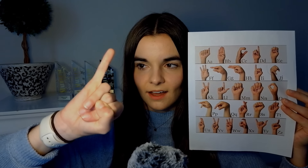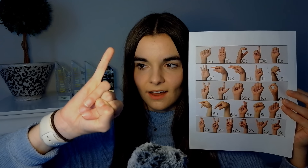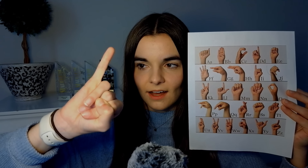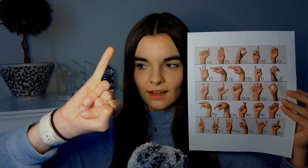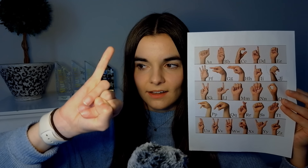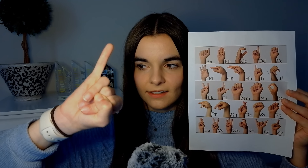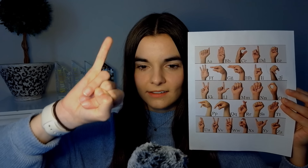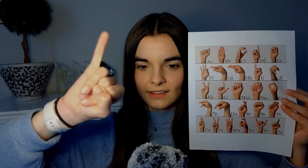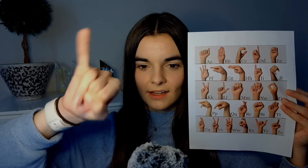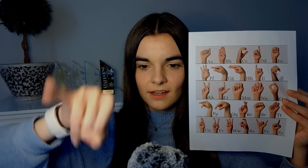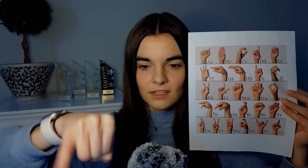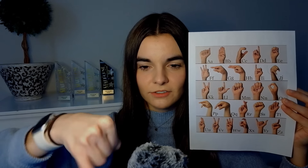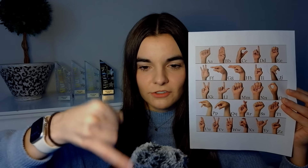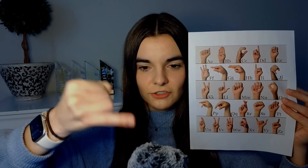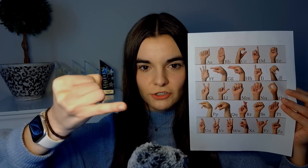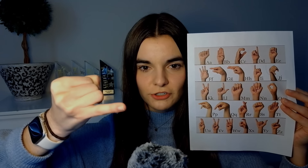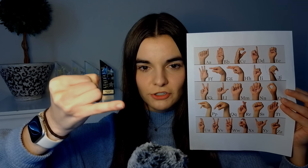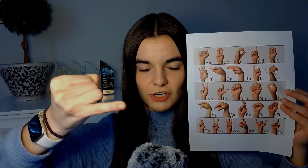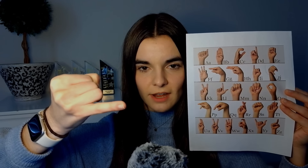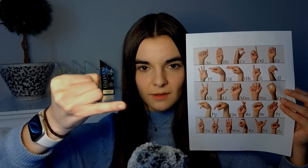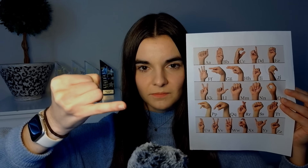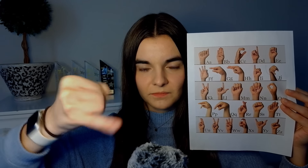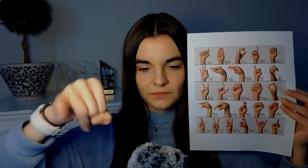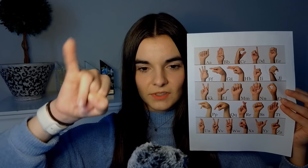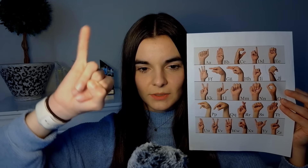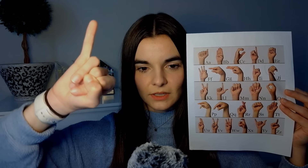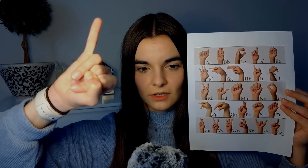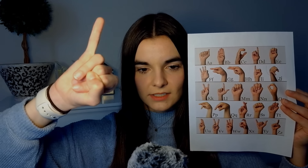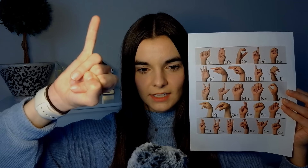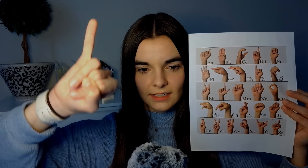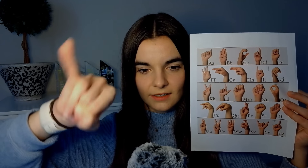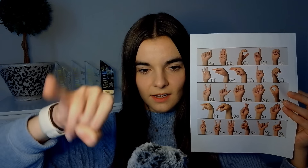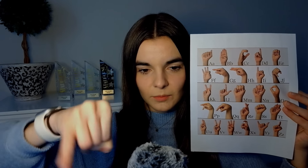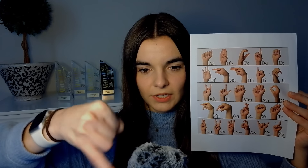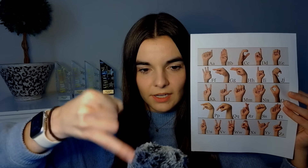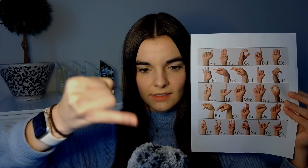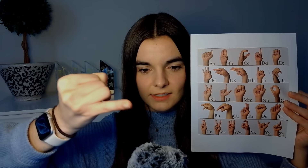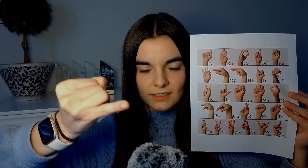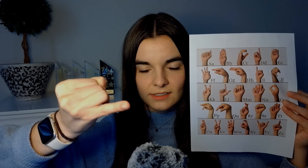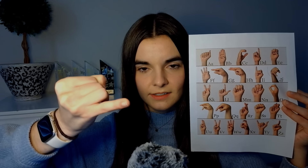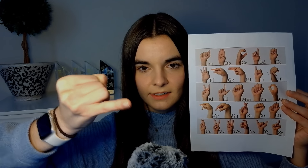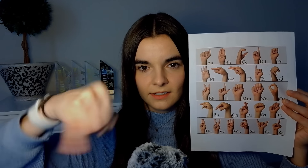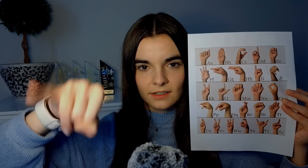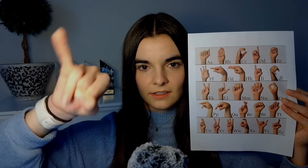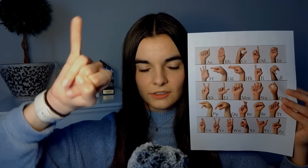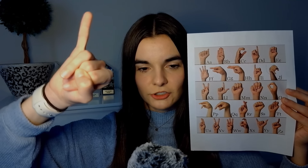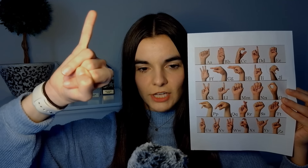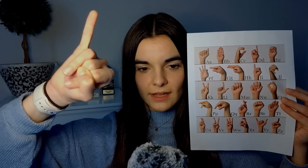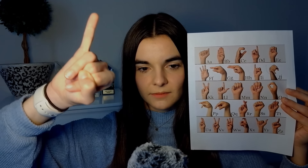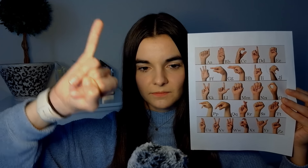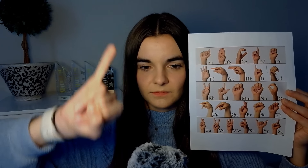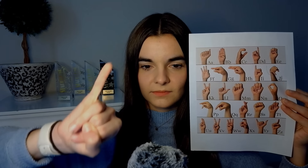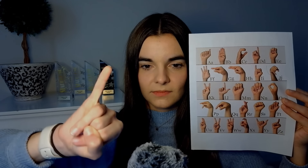I, J. So it looks like an uppercase J.